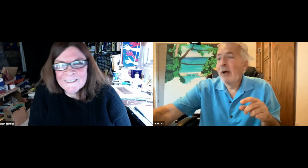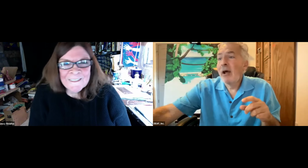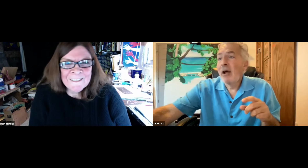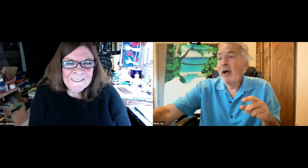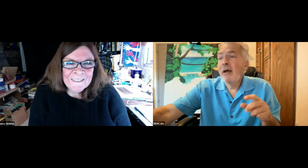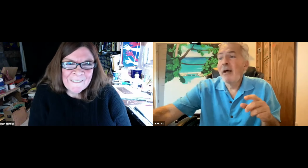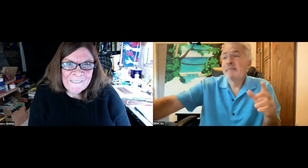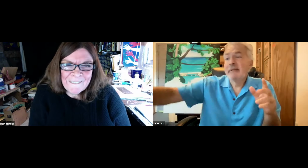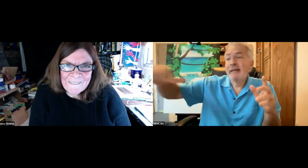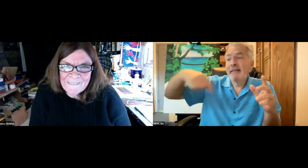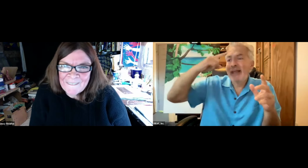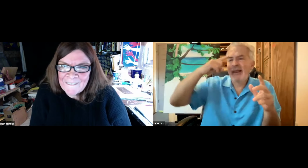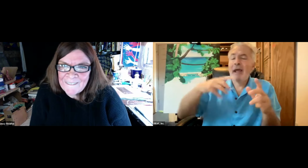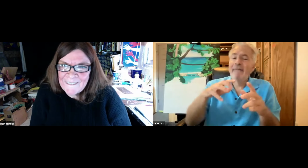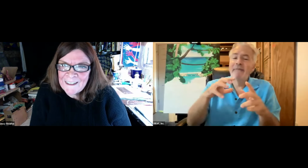Agreed, Tony. Yes.